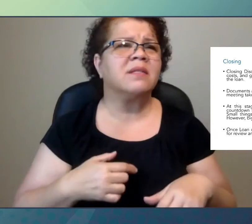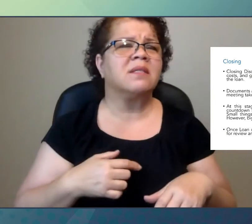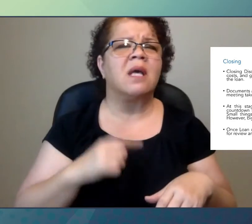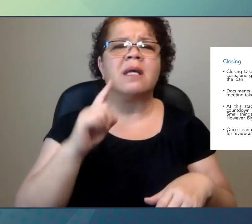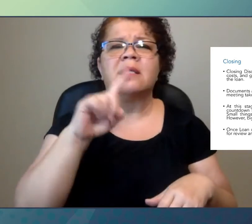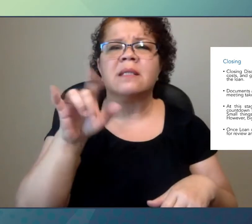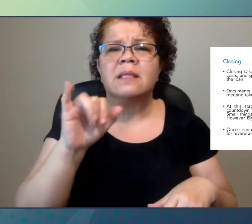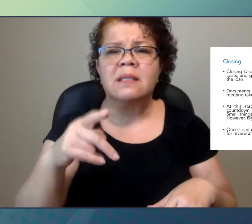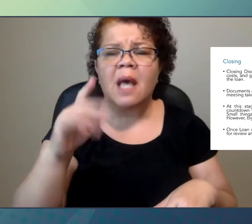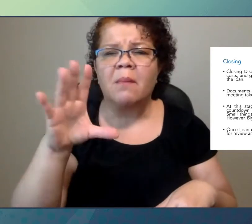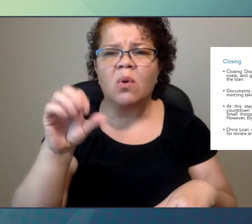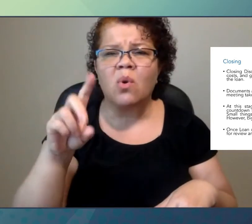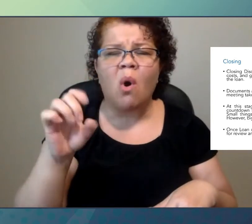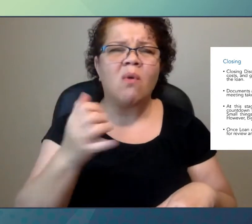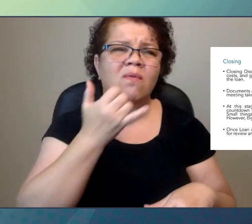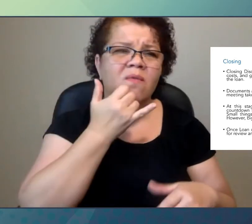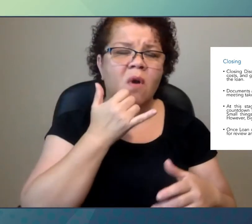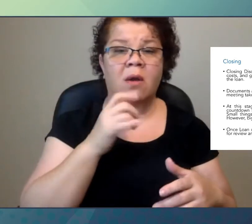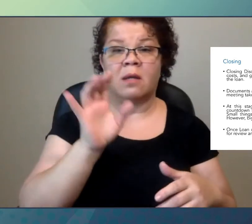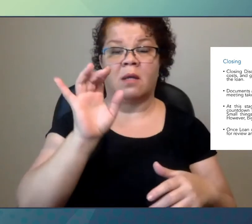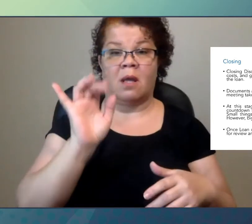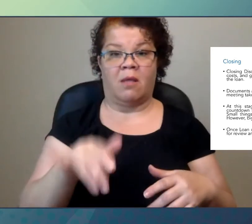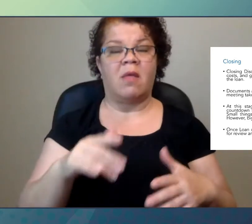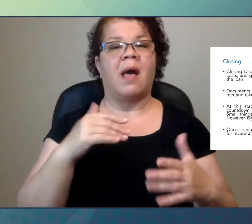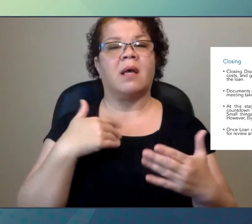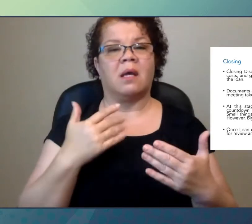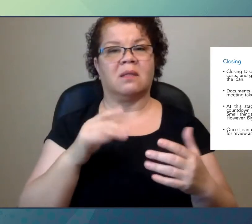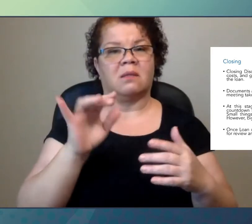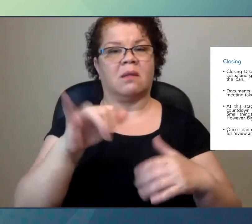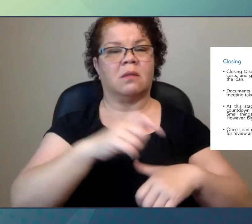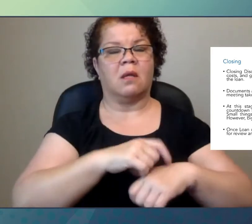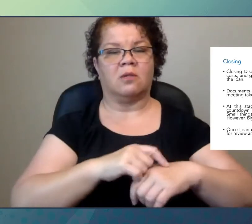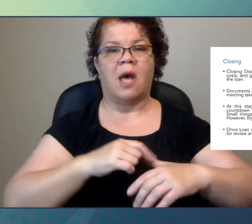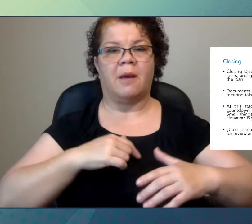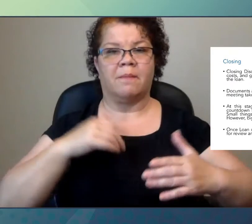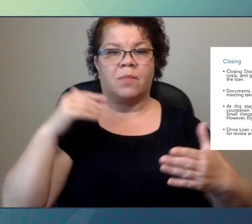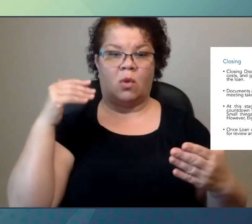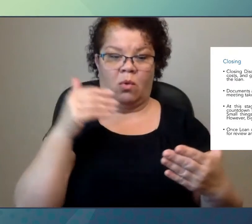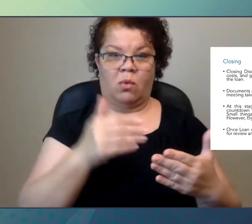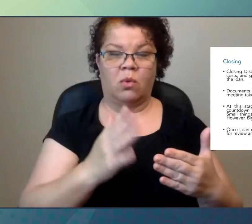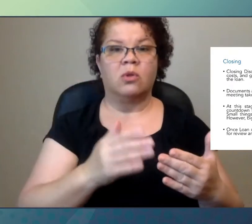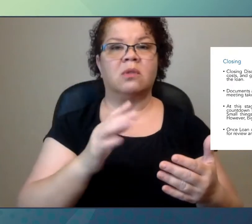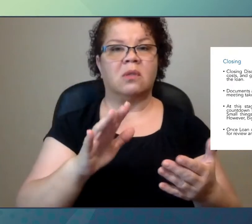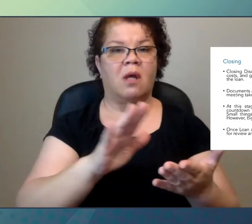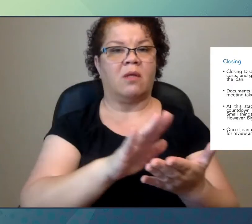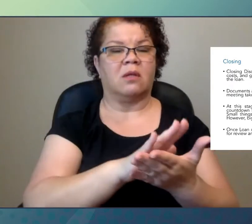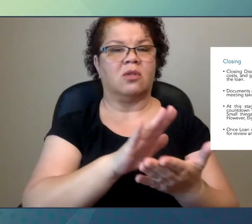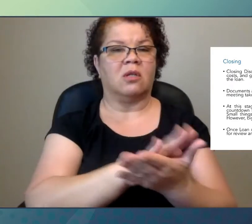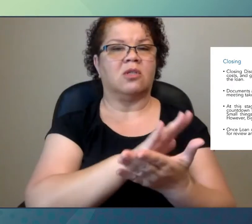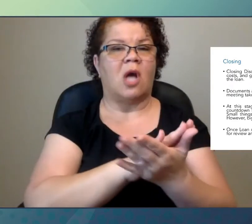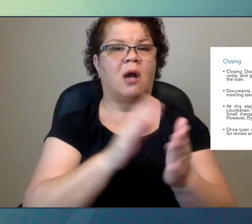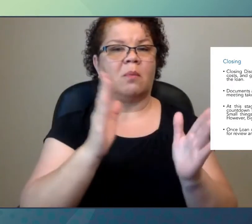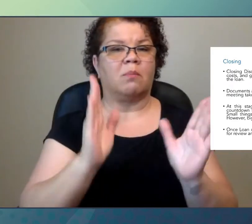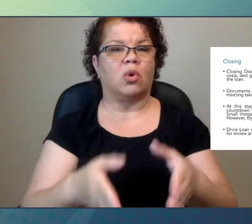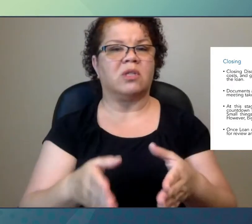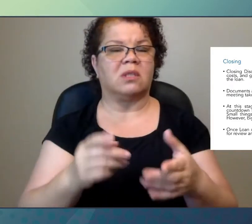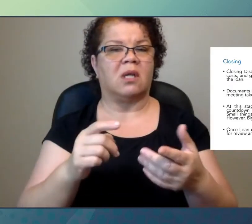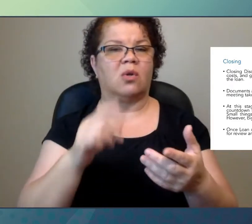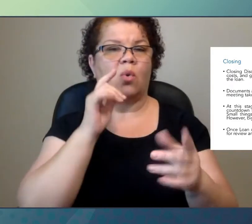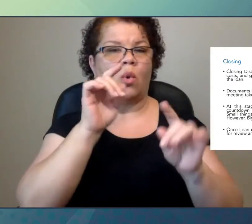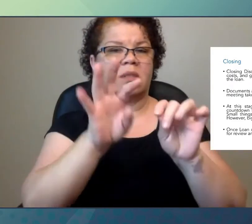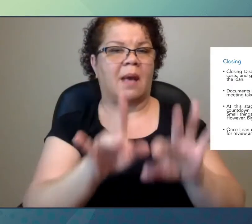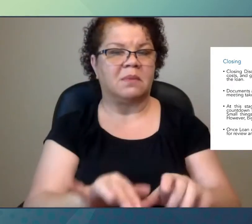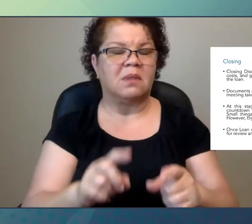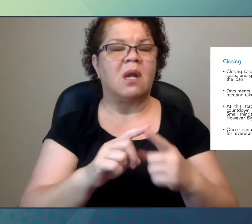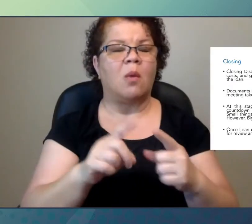like that, those are easy fixes. The closer and doc preparer will be on standby. So if the escrow